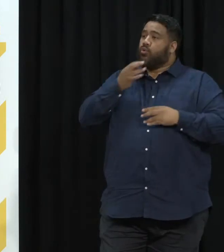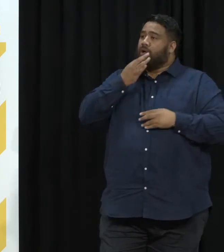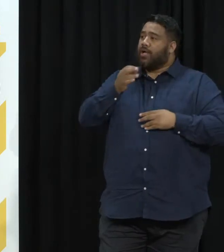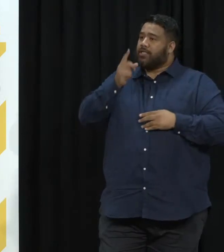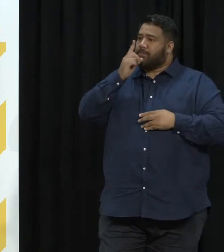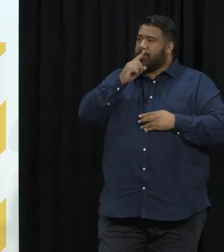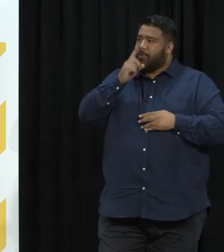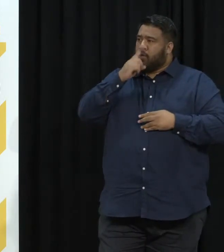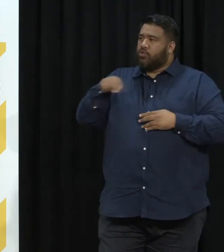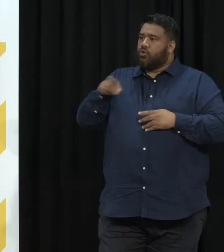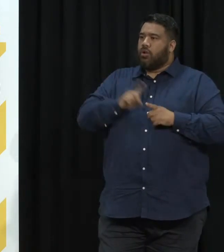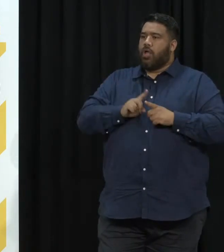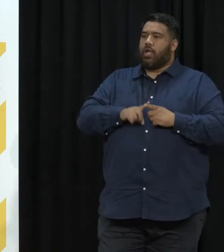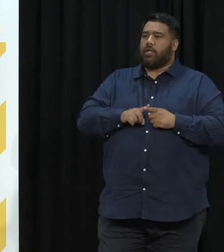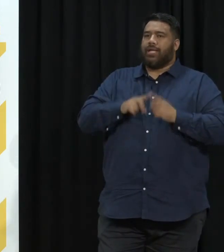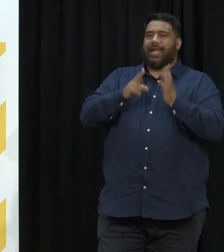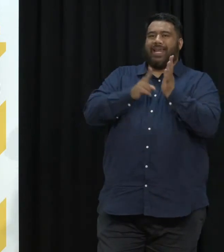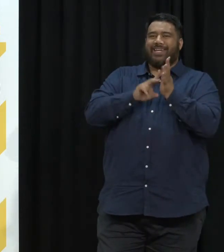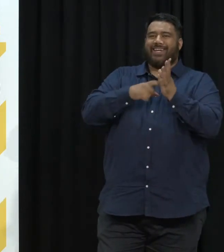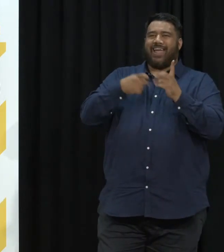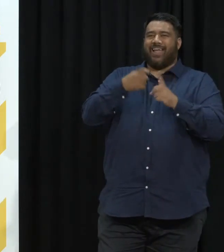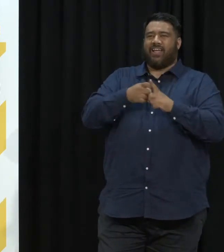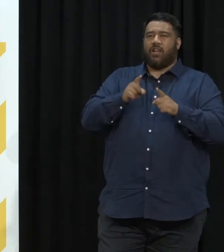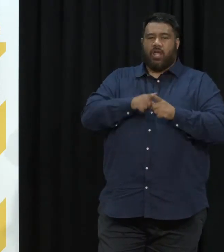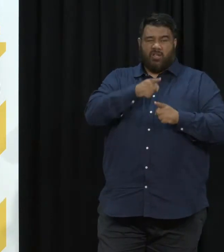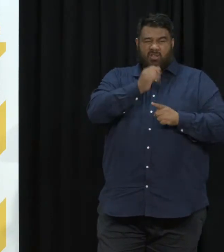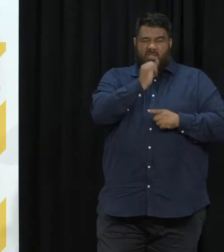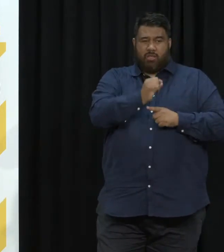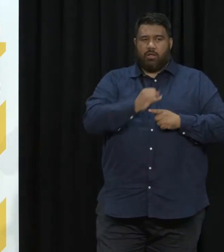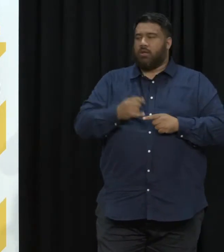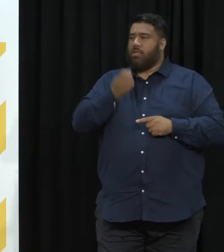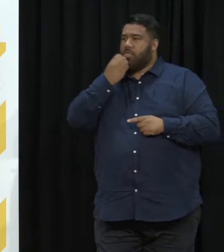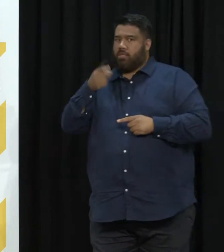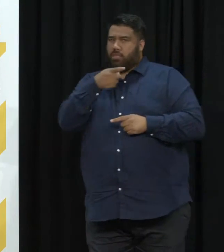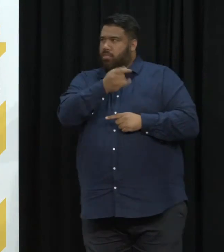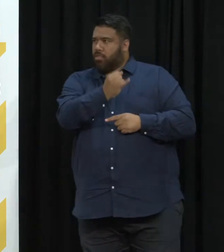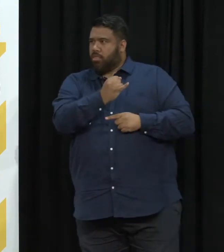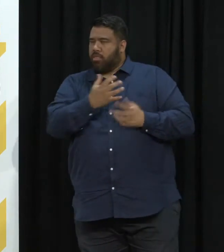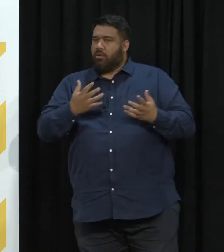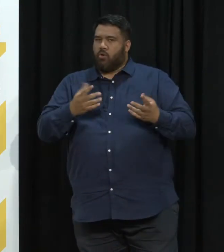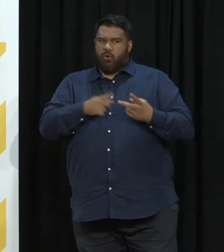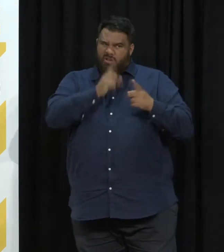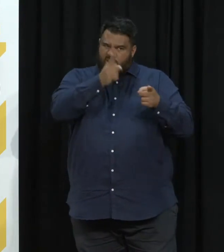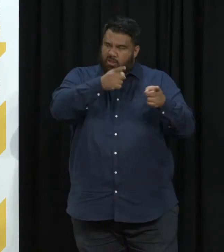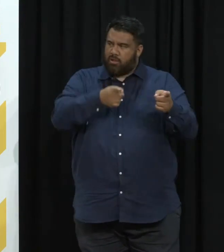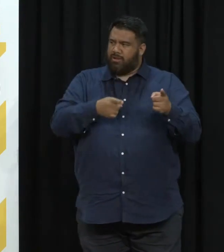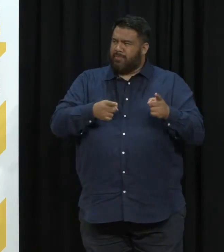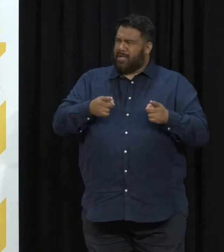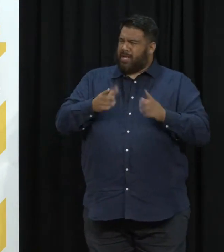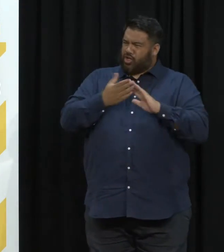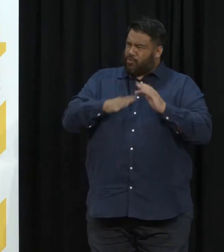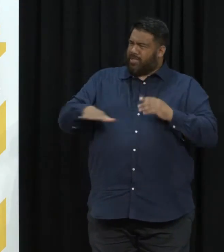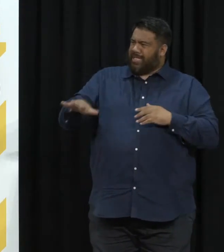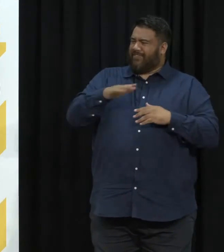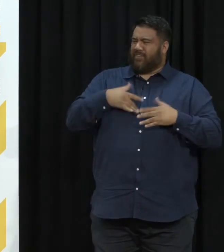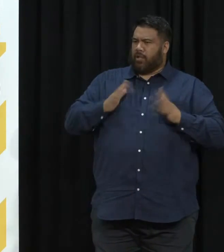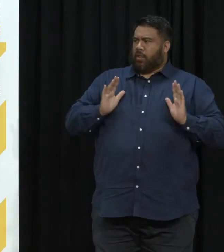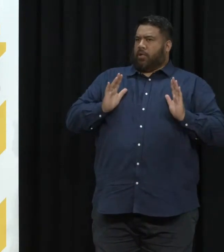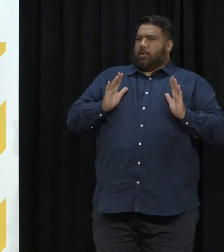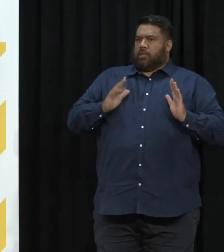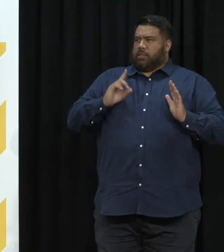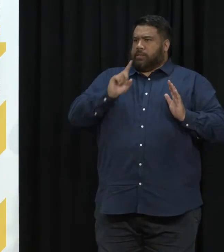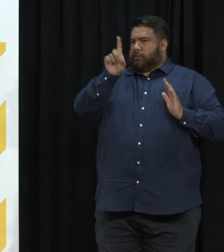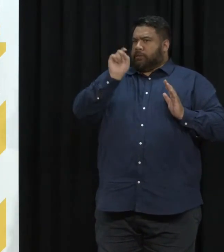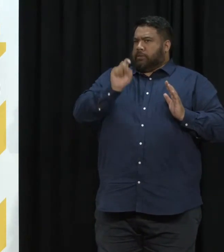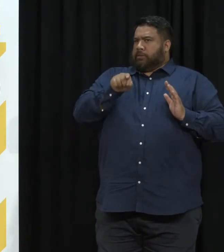knock, to call each other out. What kind of message do you think that sends to communities, especially ones who already have a bit of a